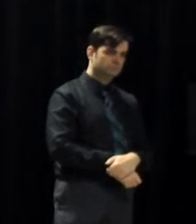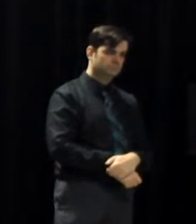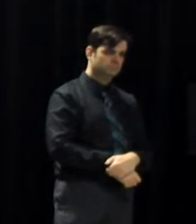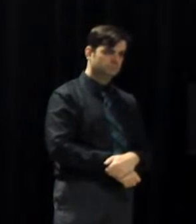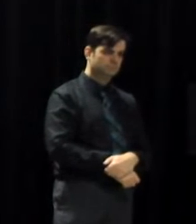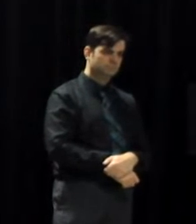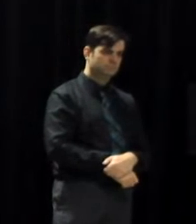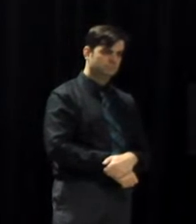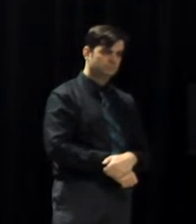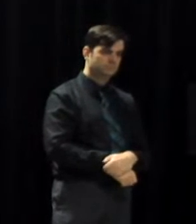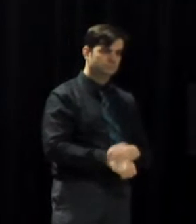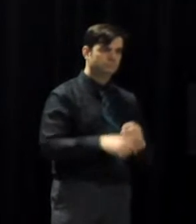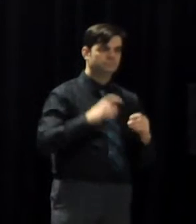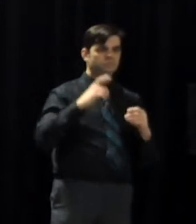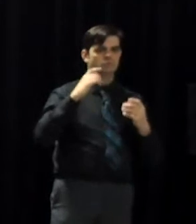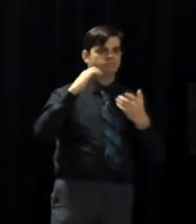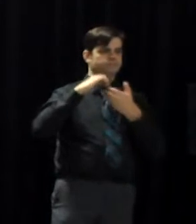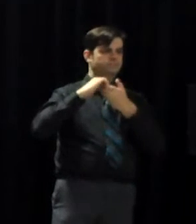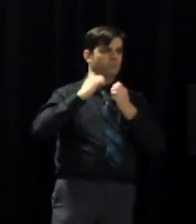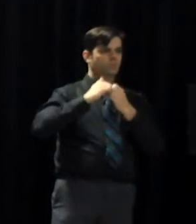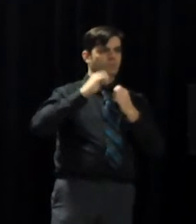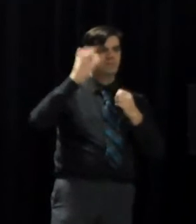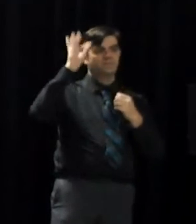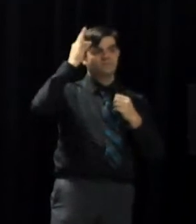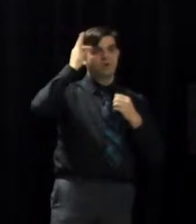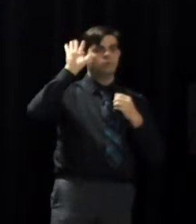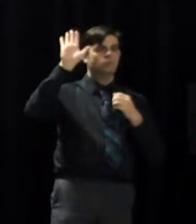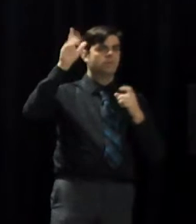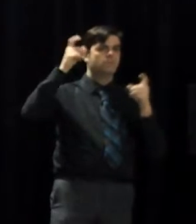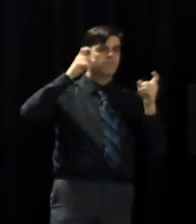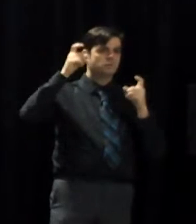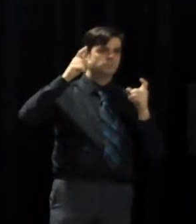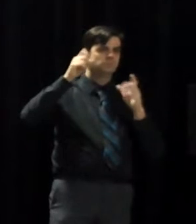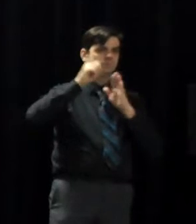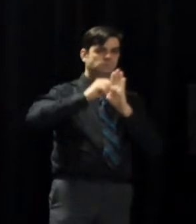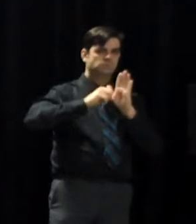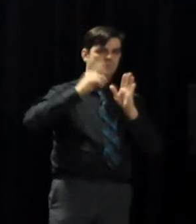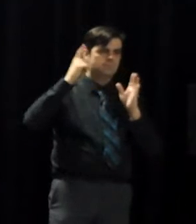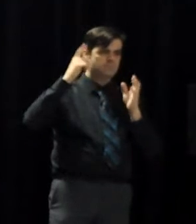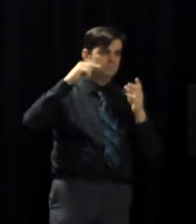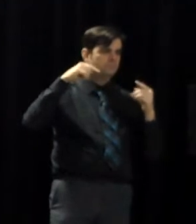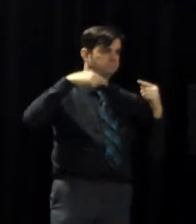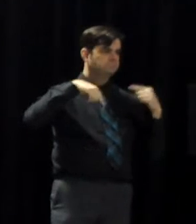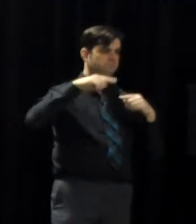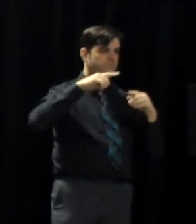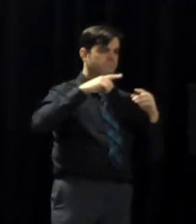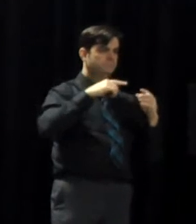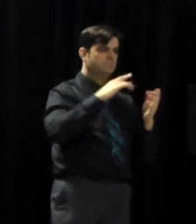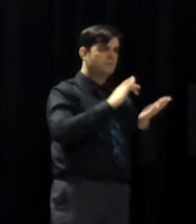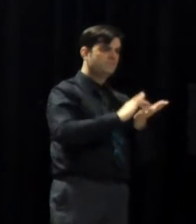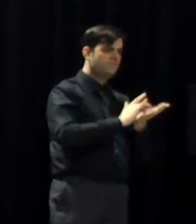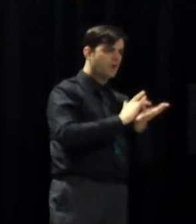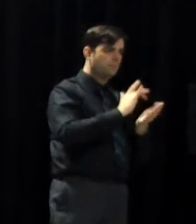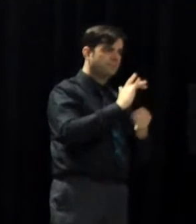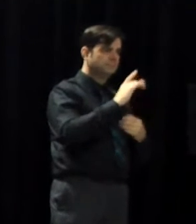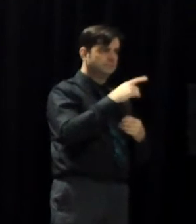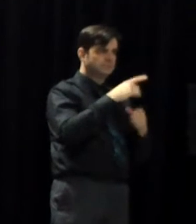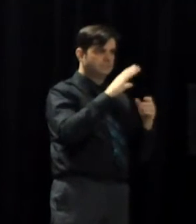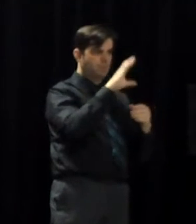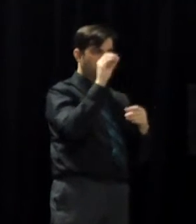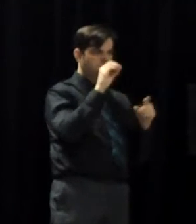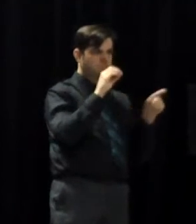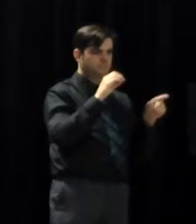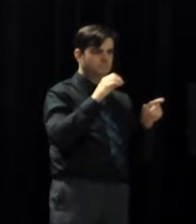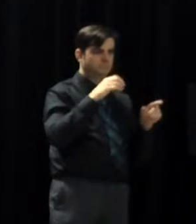the federal government managing a relationship with pharmacies working with nursing homes. And so I